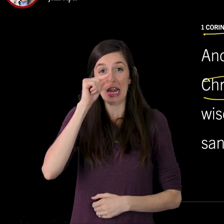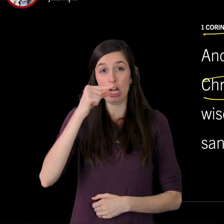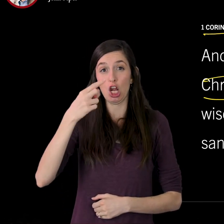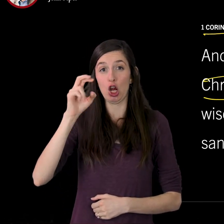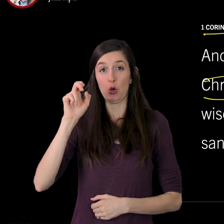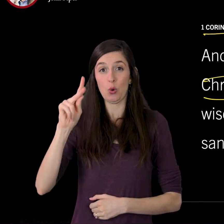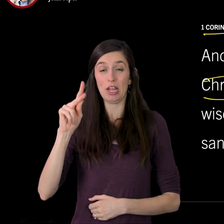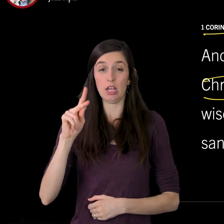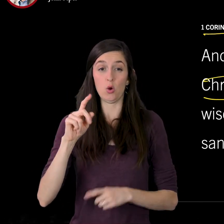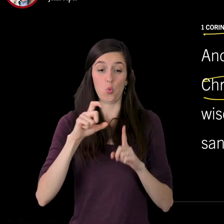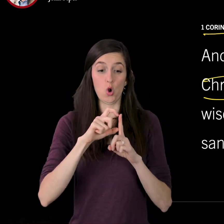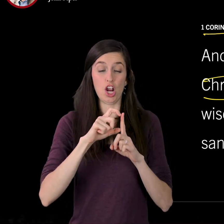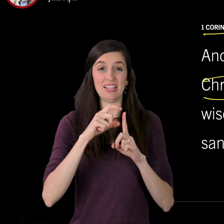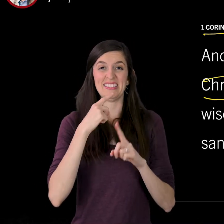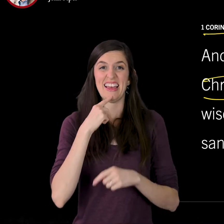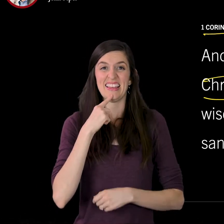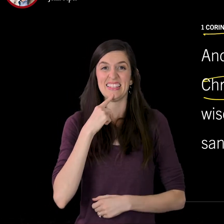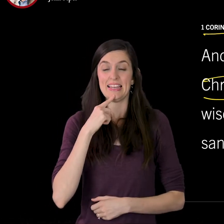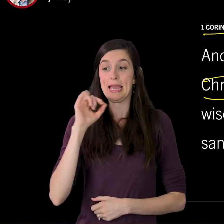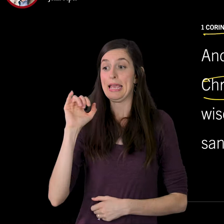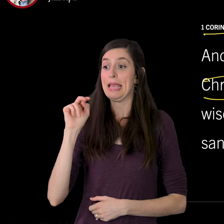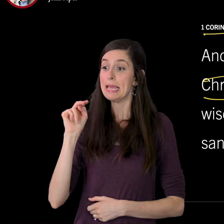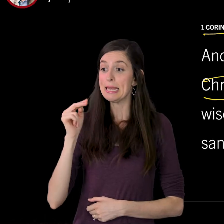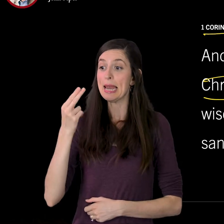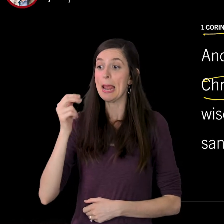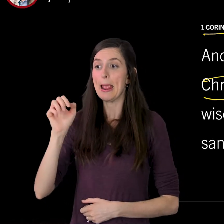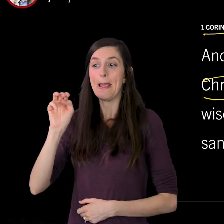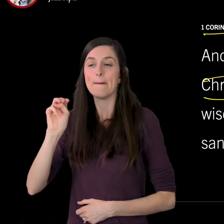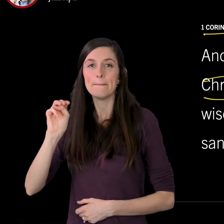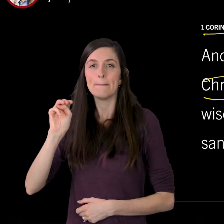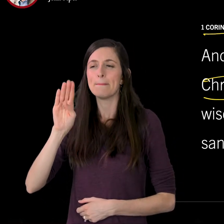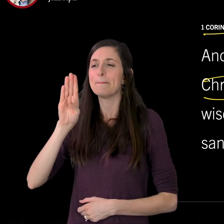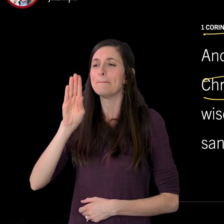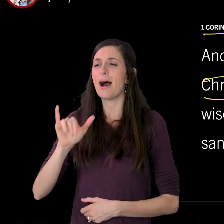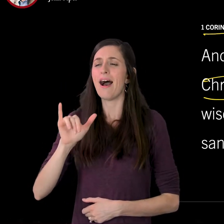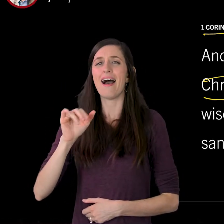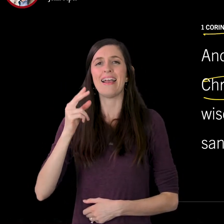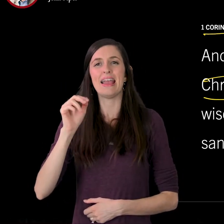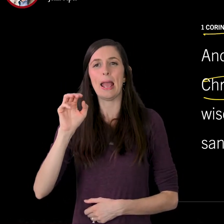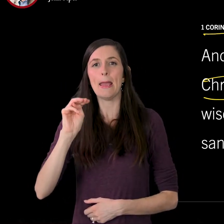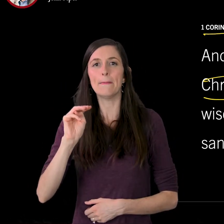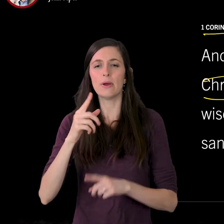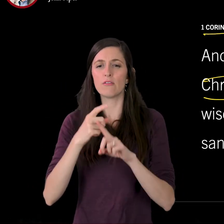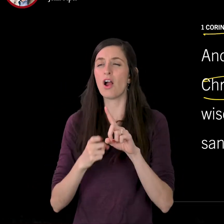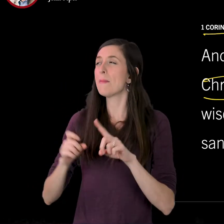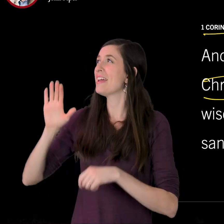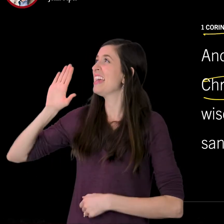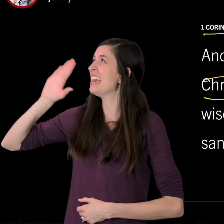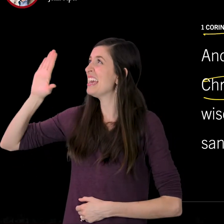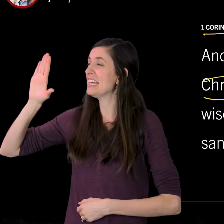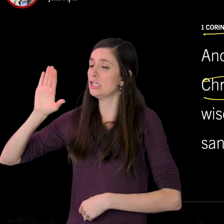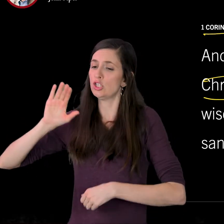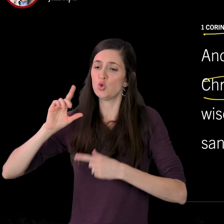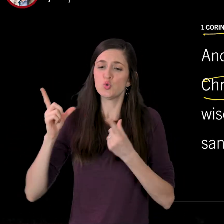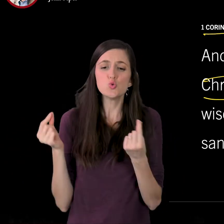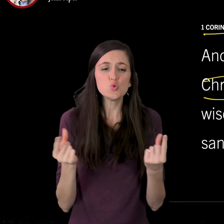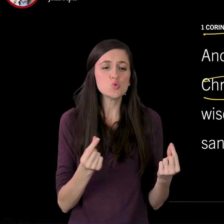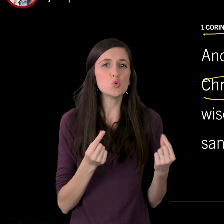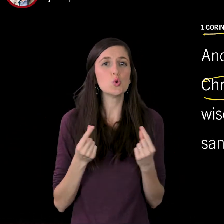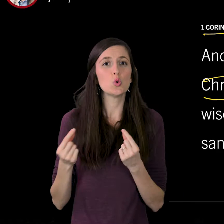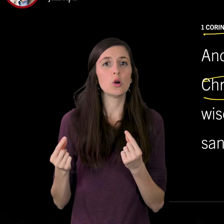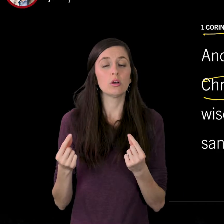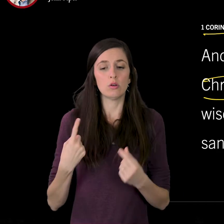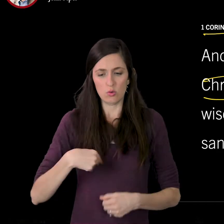is from Him by by Him from His doing by His